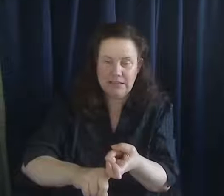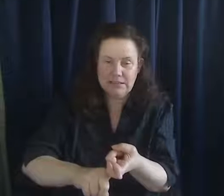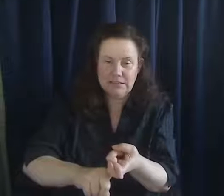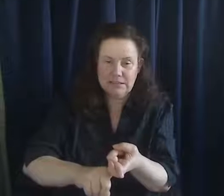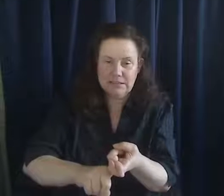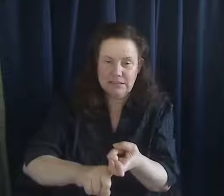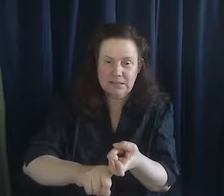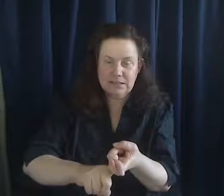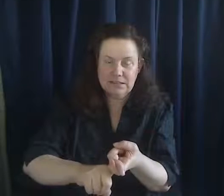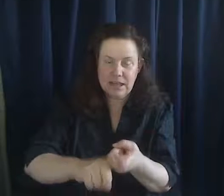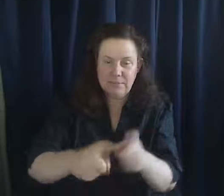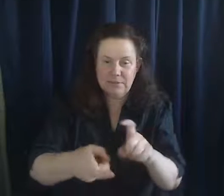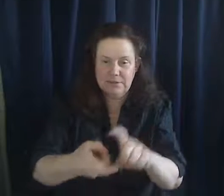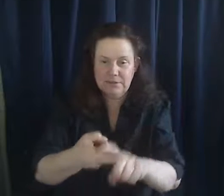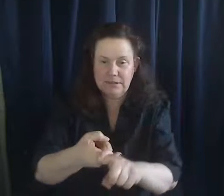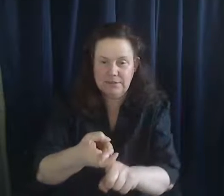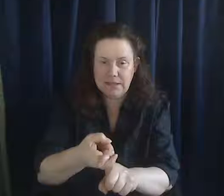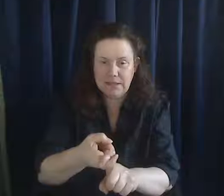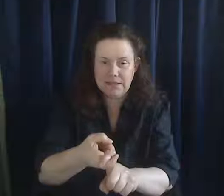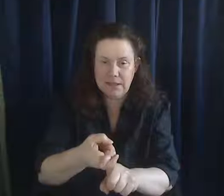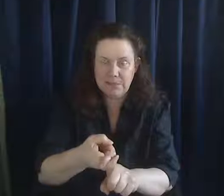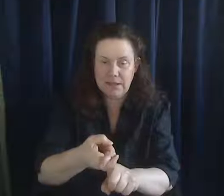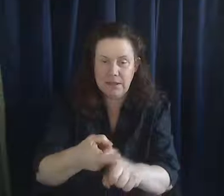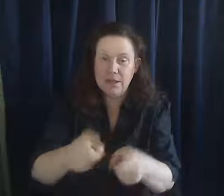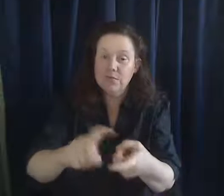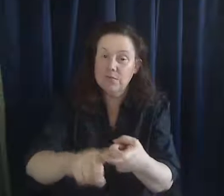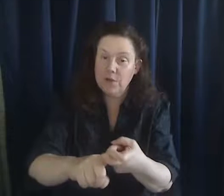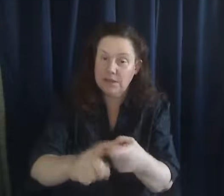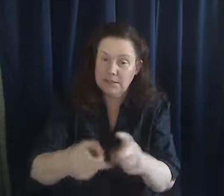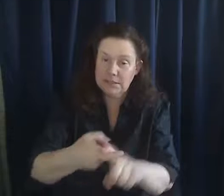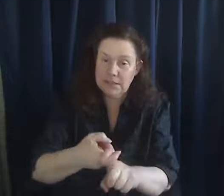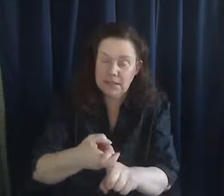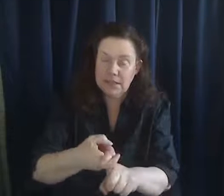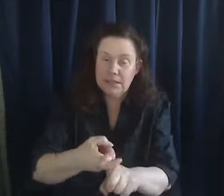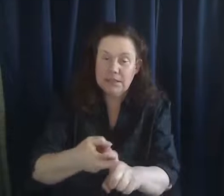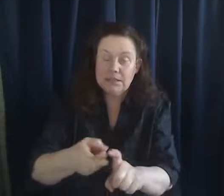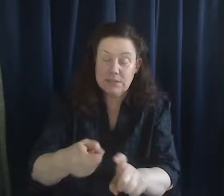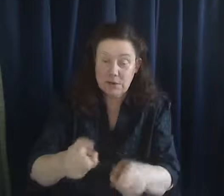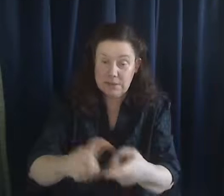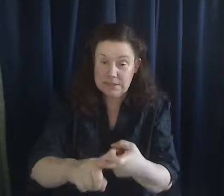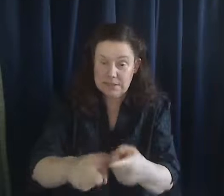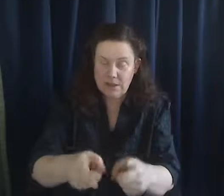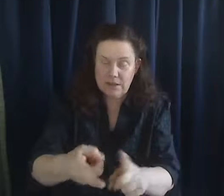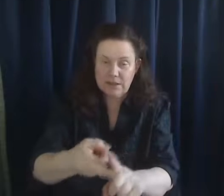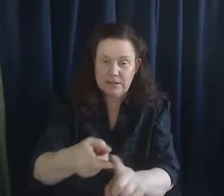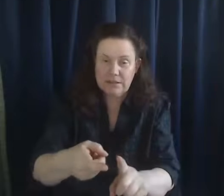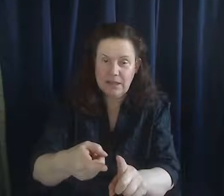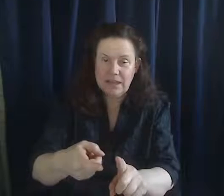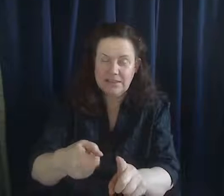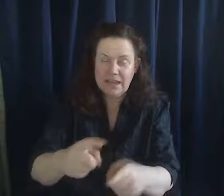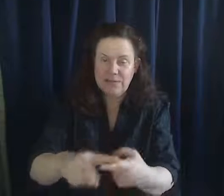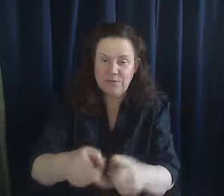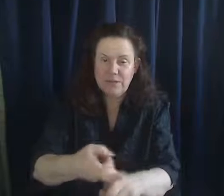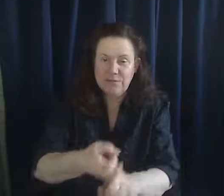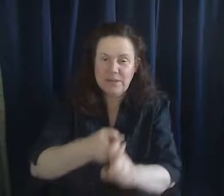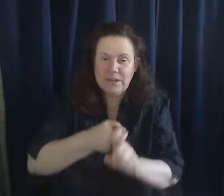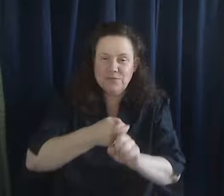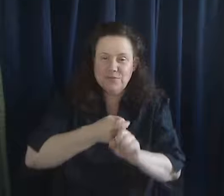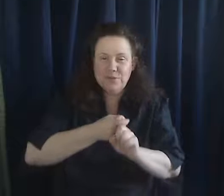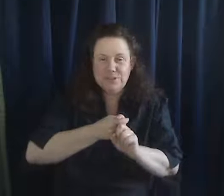hand on top, left hand on top. Friend. So in this song, I signed friend, but I drew it